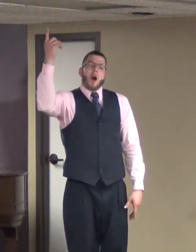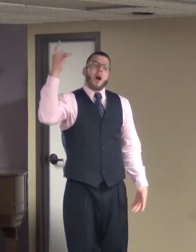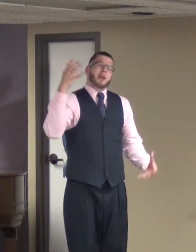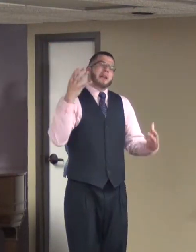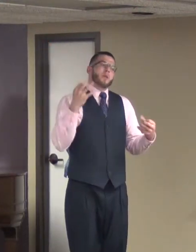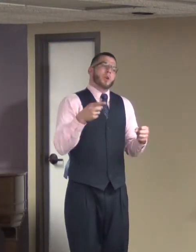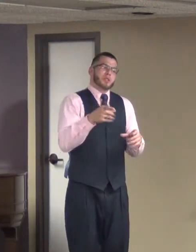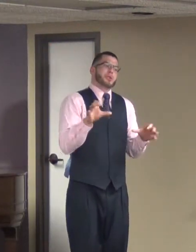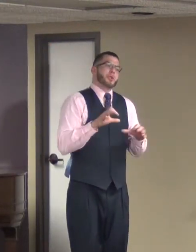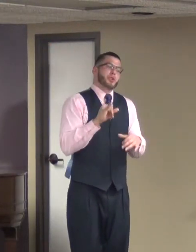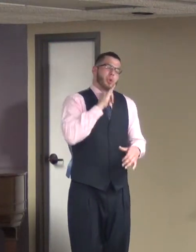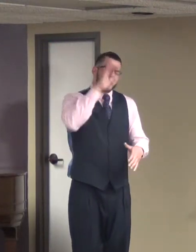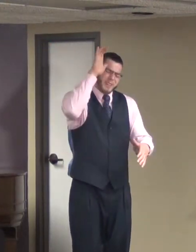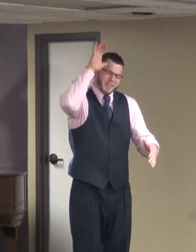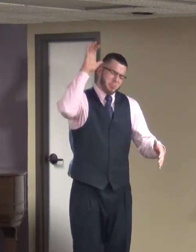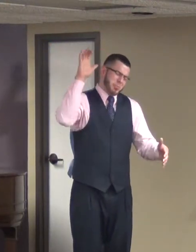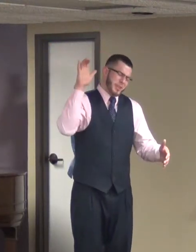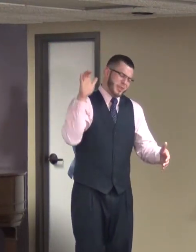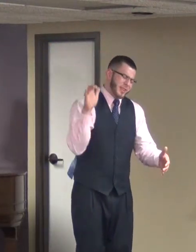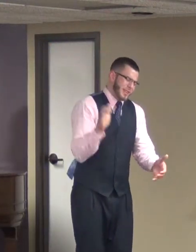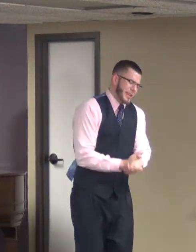All he wants you to do is